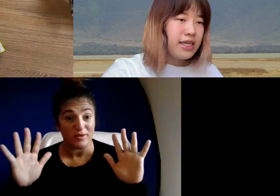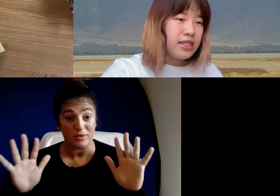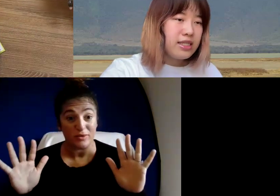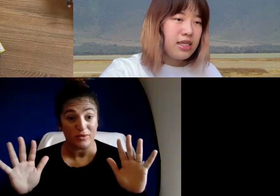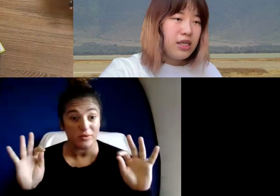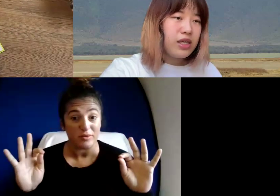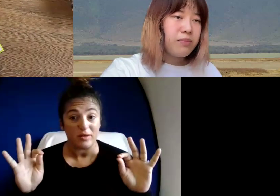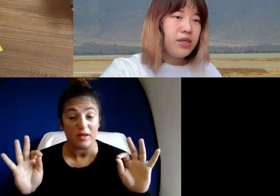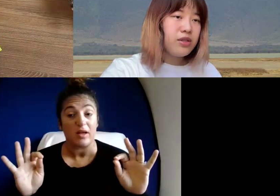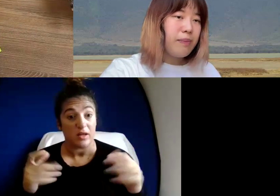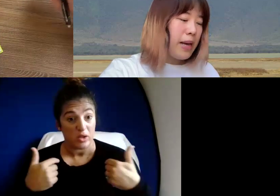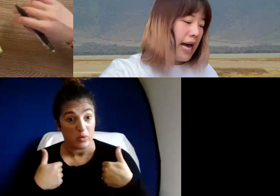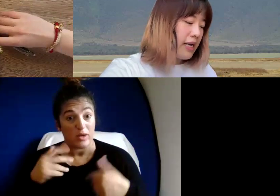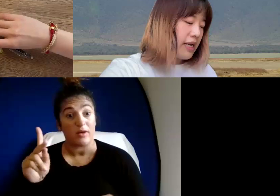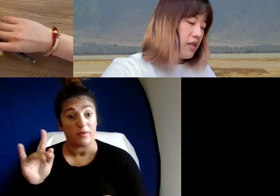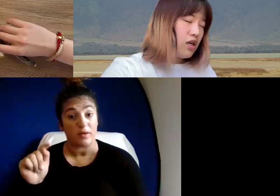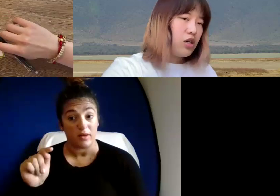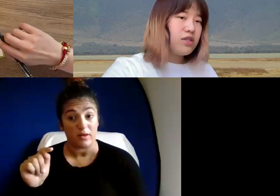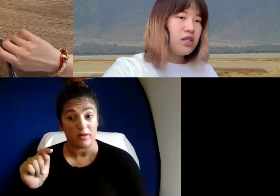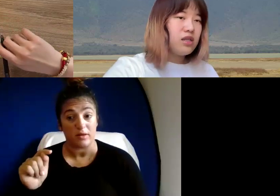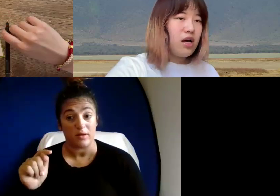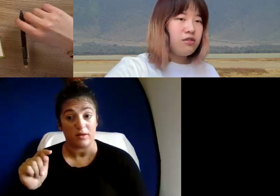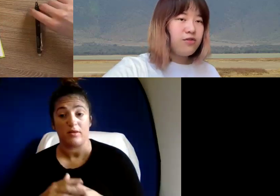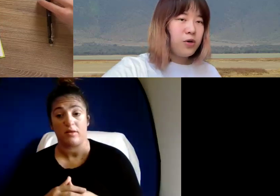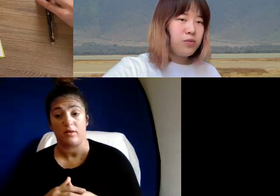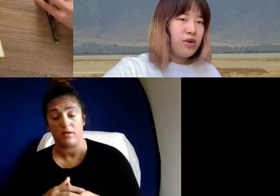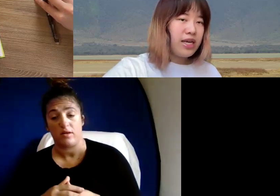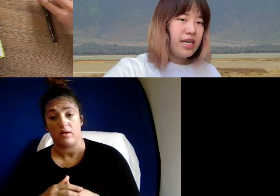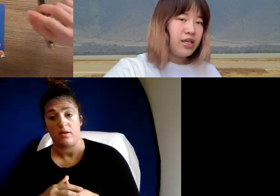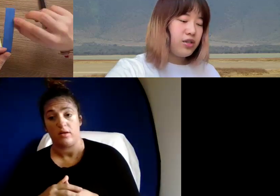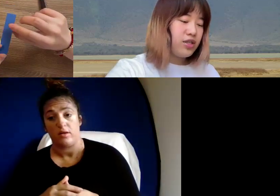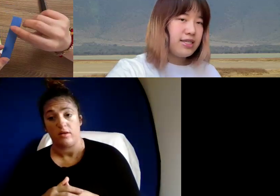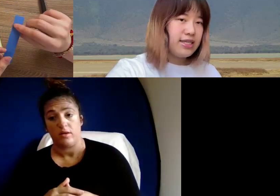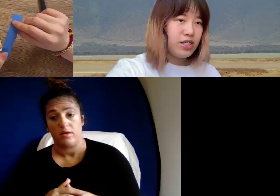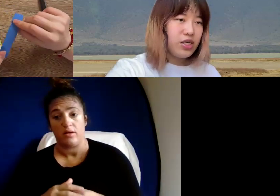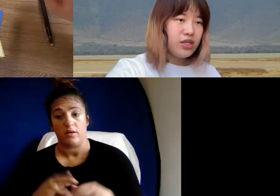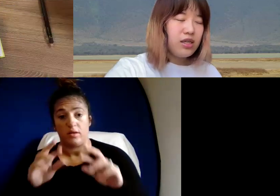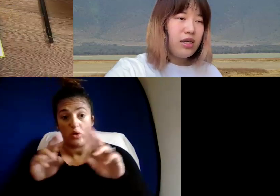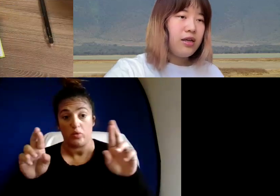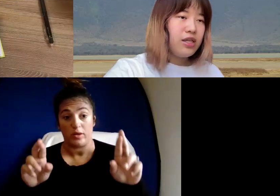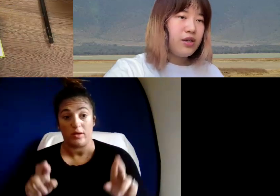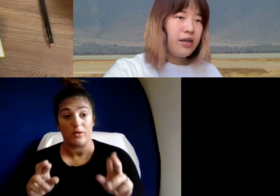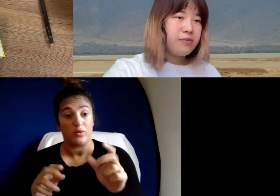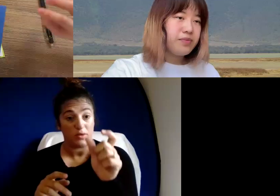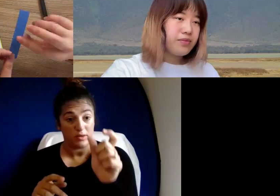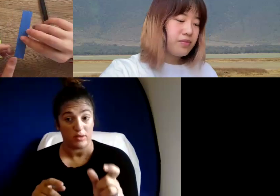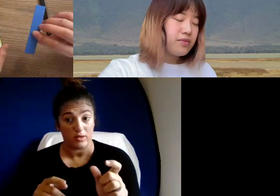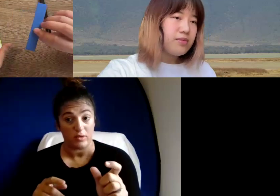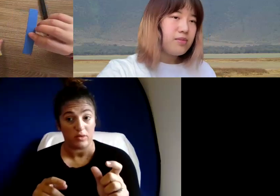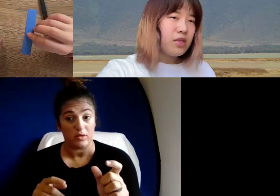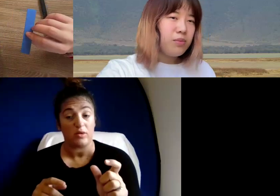have the kit, you can peel the back of the long foam rectangular sticker, and you